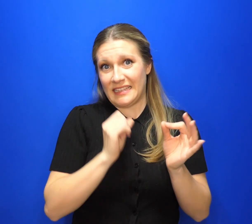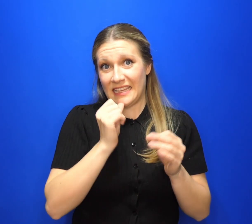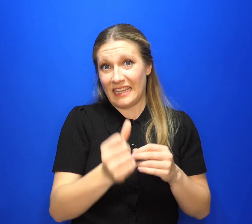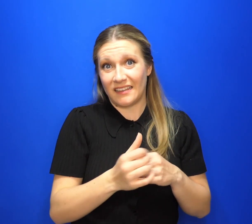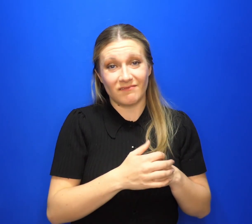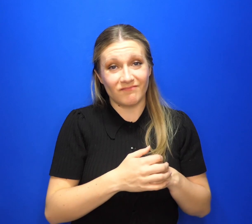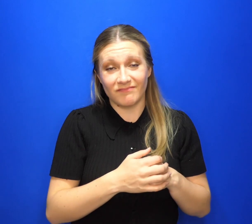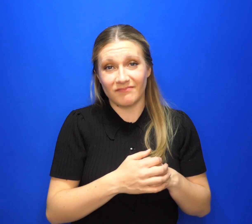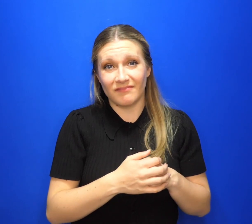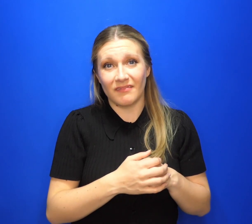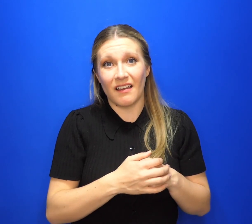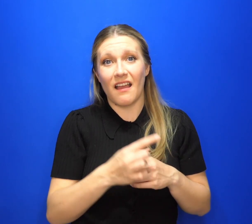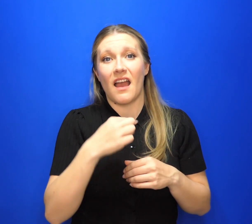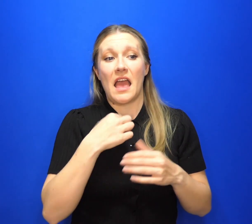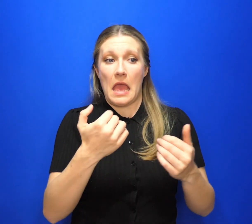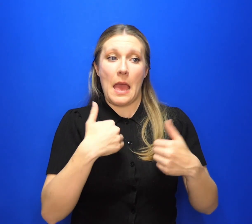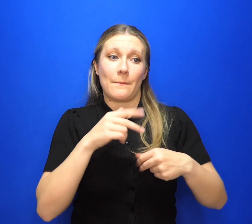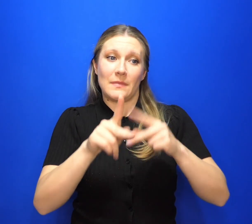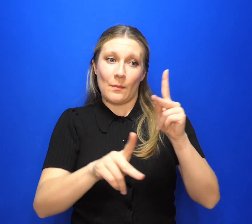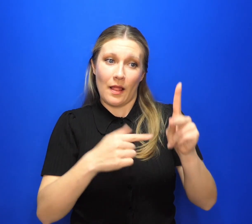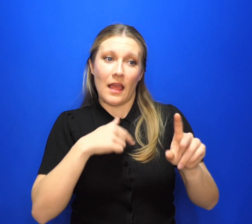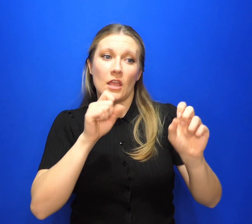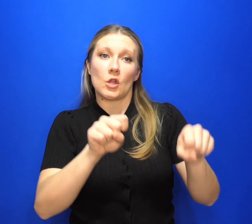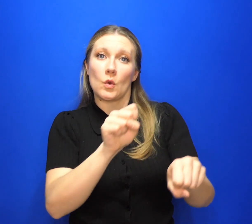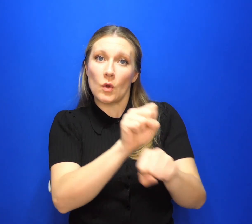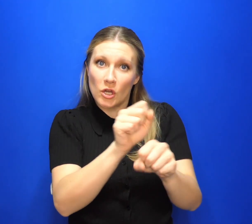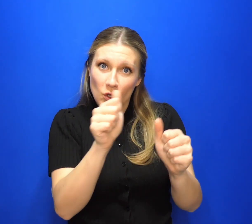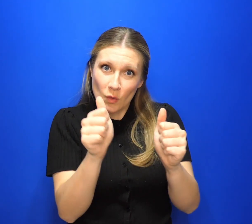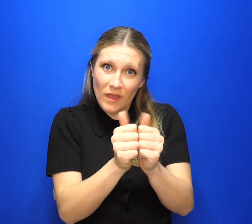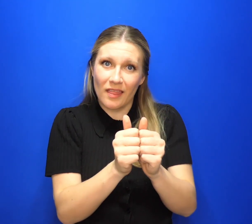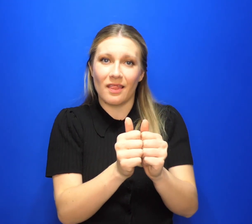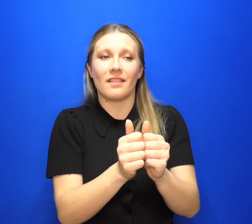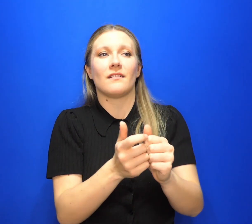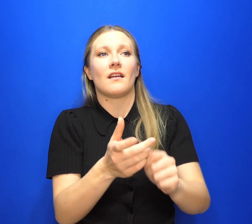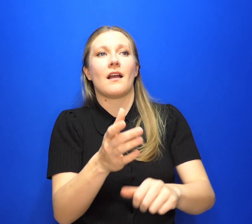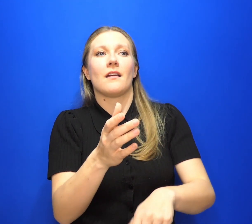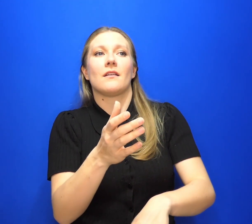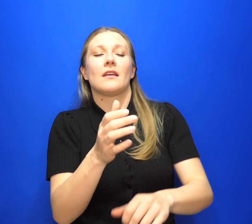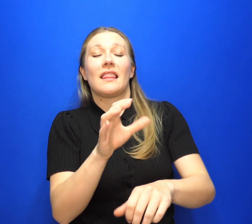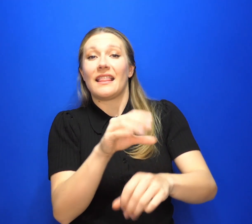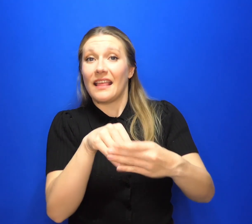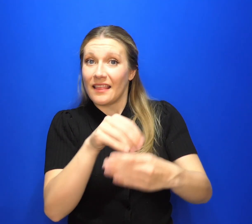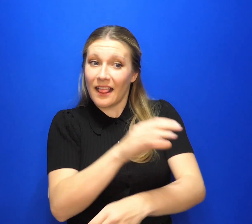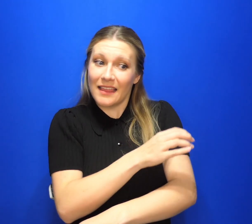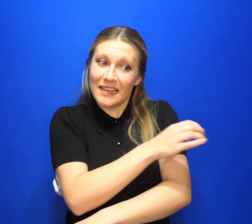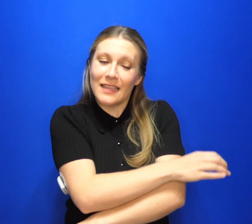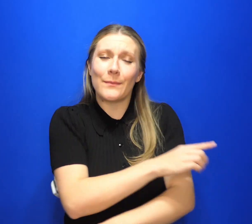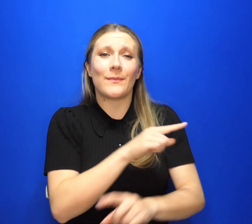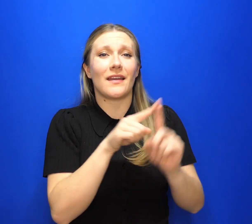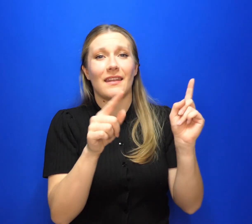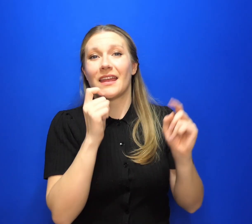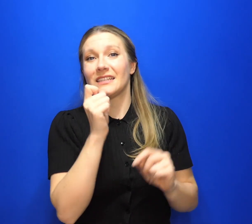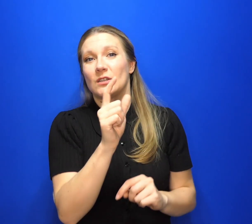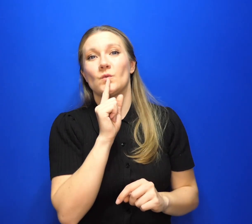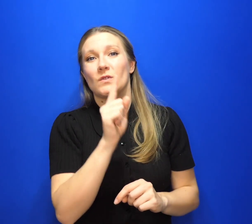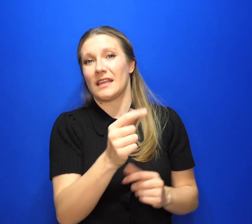with on a clinical basis. But I really didn't have anybody I connected with until I went to